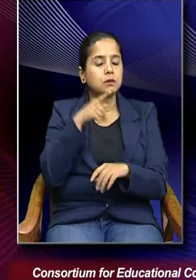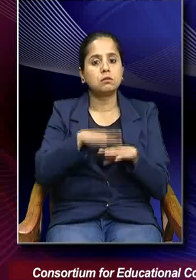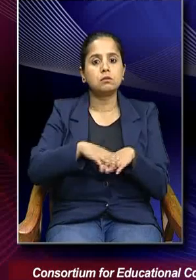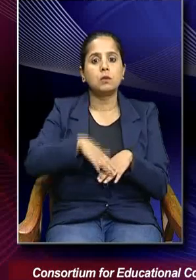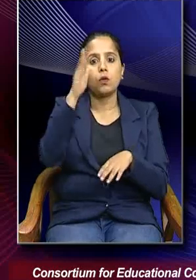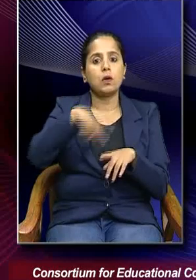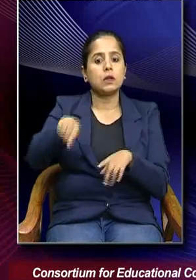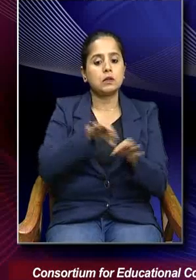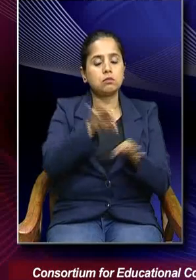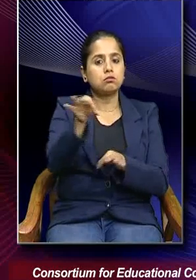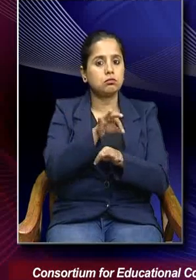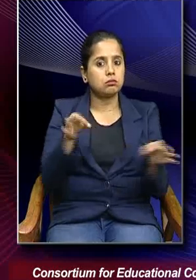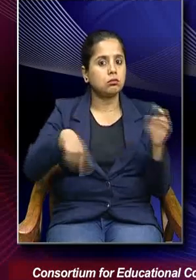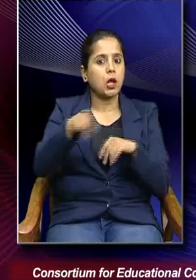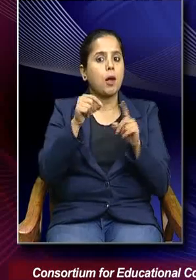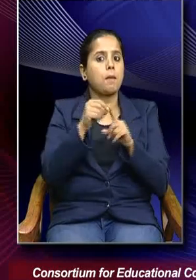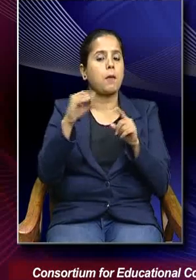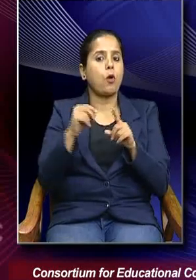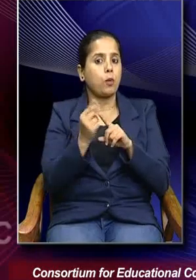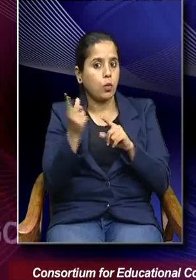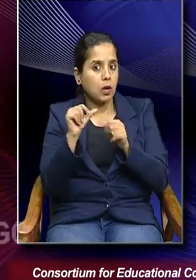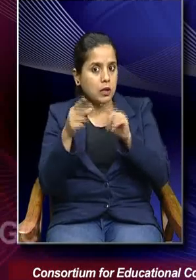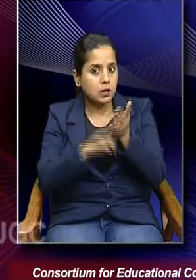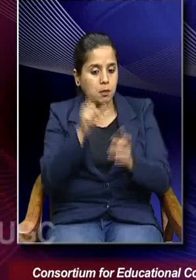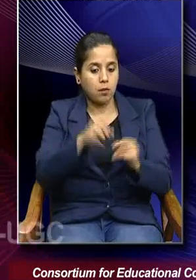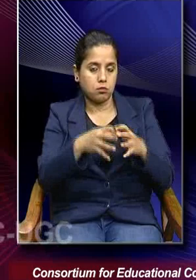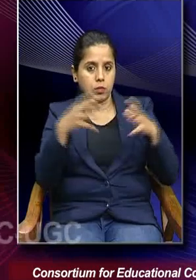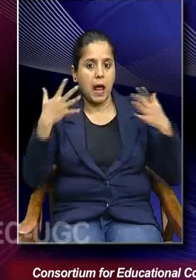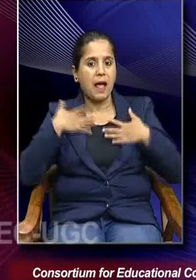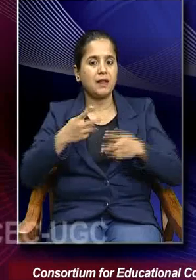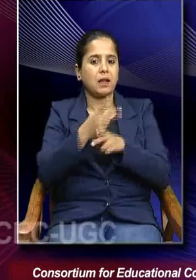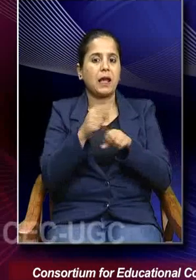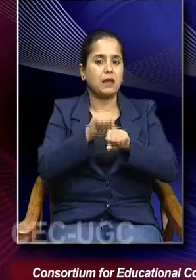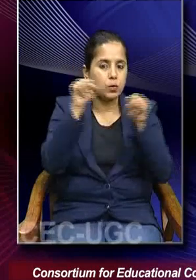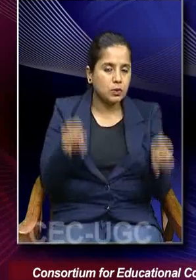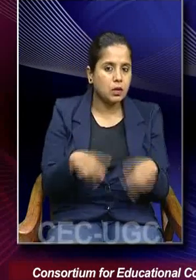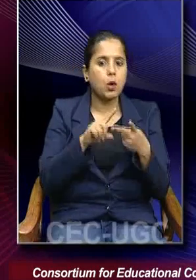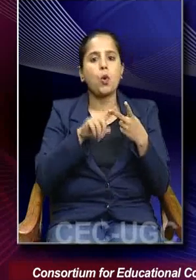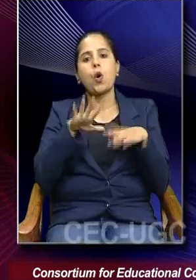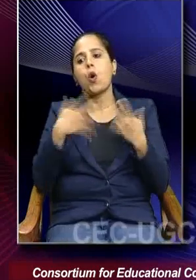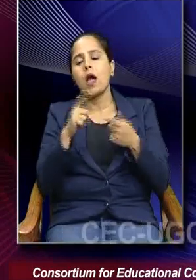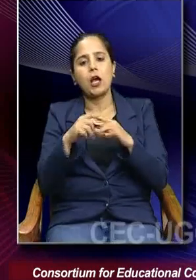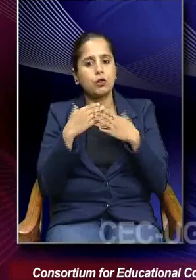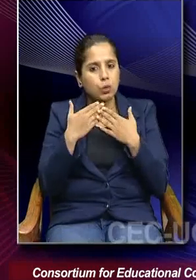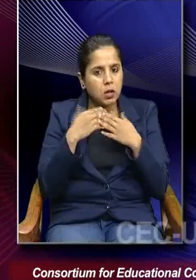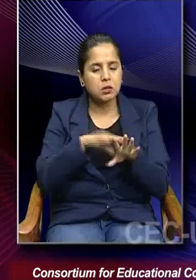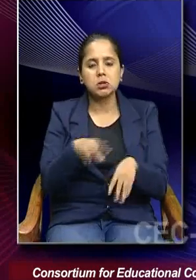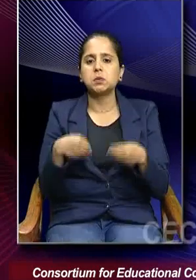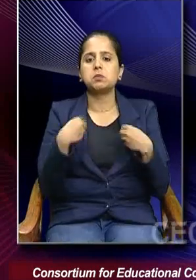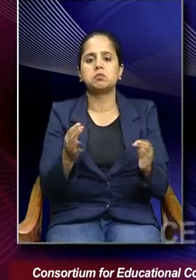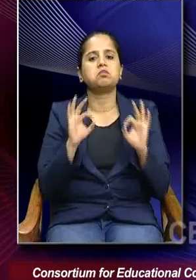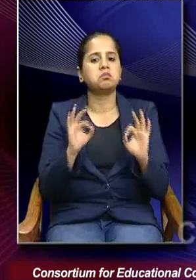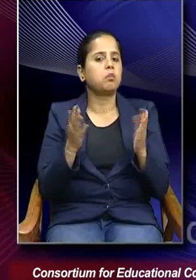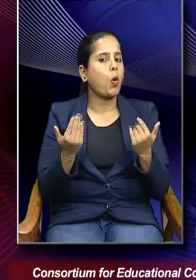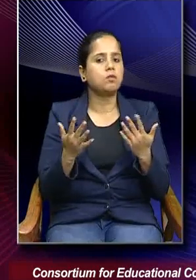the size of the population, healthcare facility, education facilities cannot be provided to one and